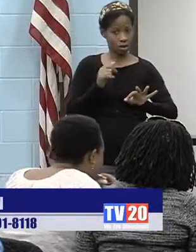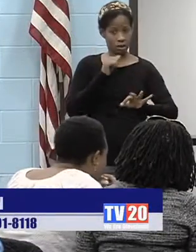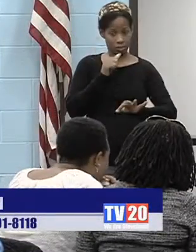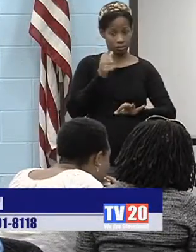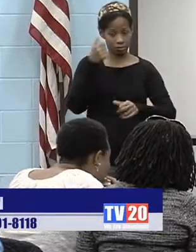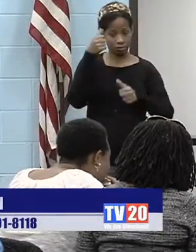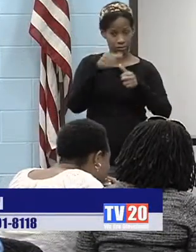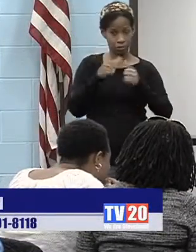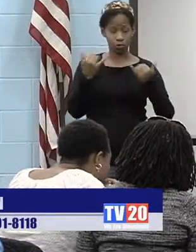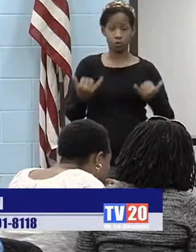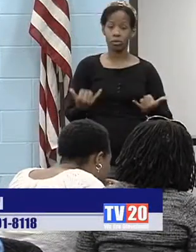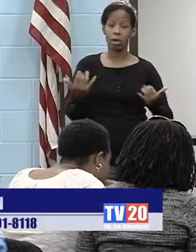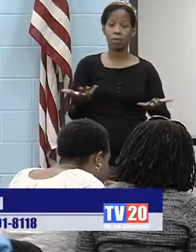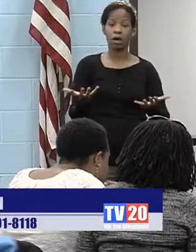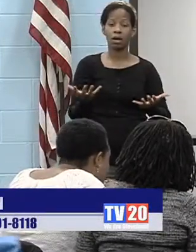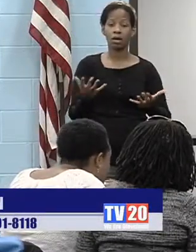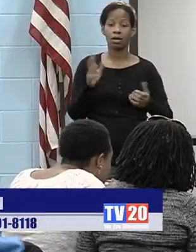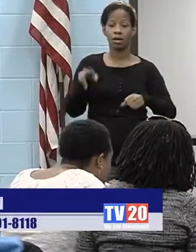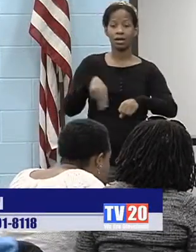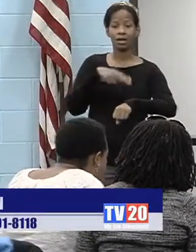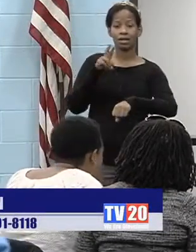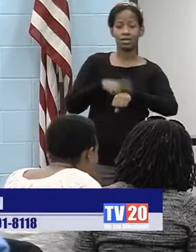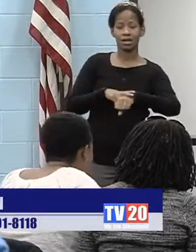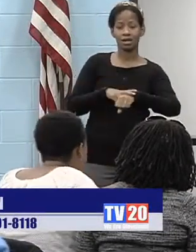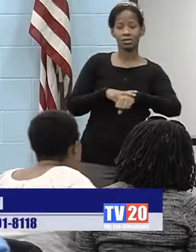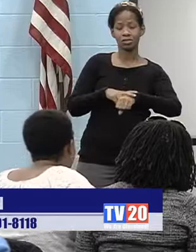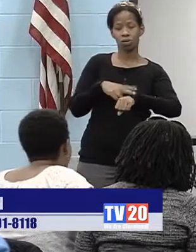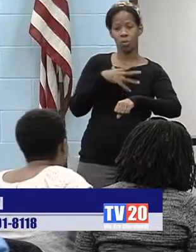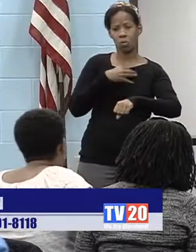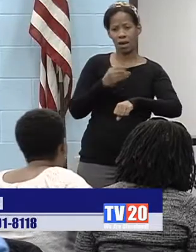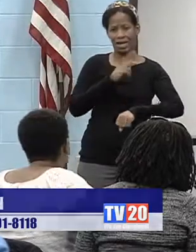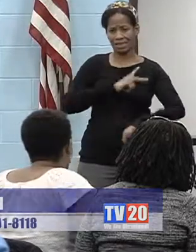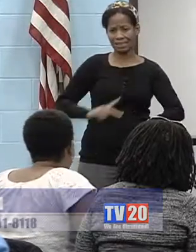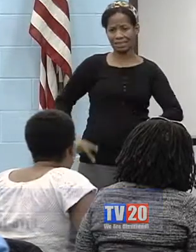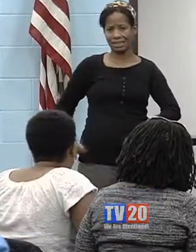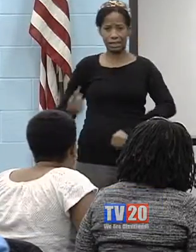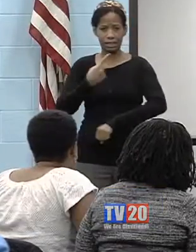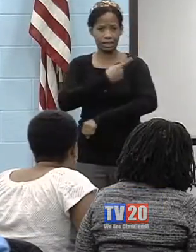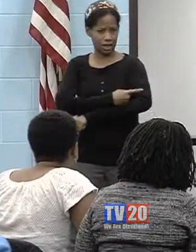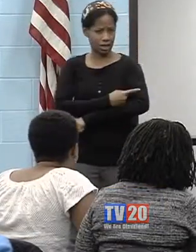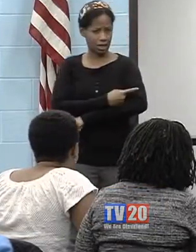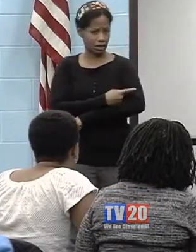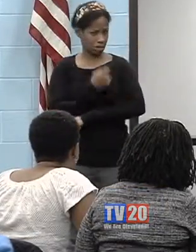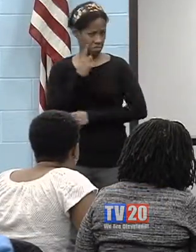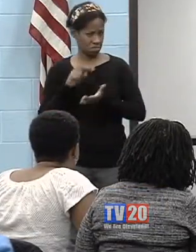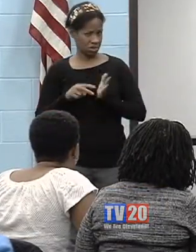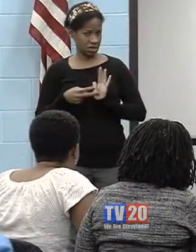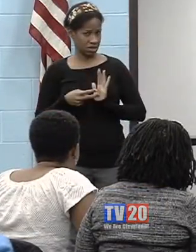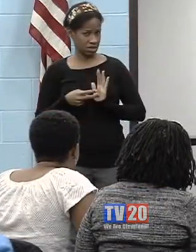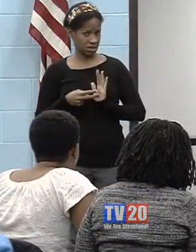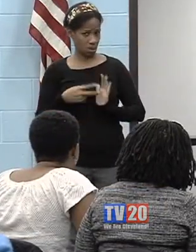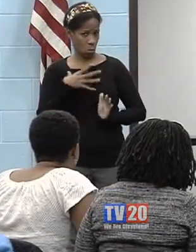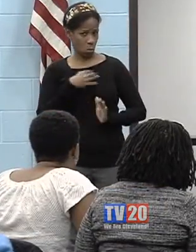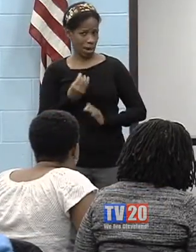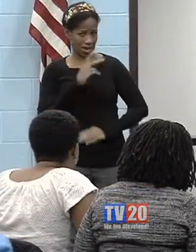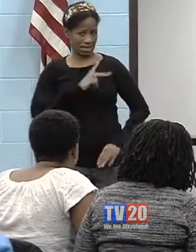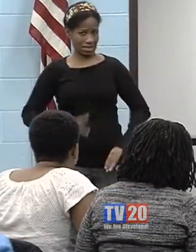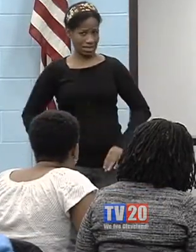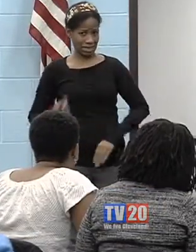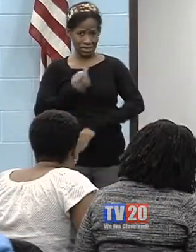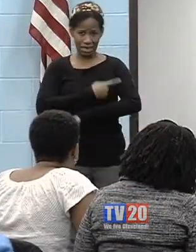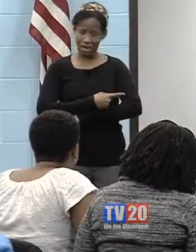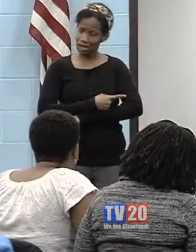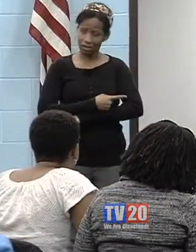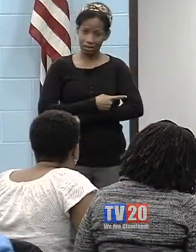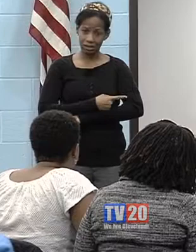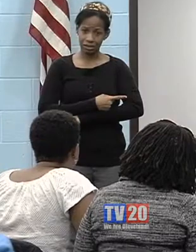didn't know, today is National White Cane Day. Cleveland Sight Center will tell you more about that, but it's why